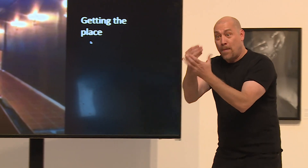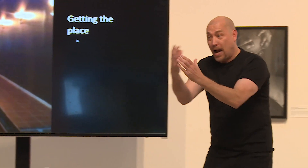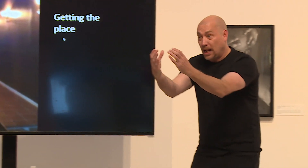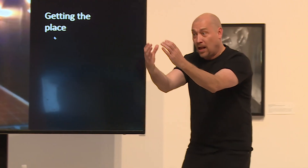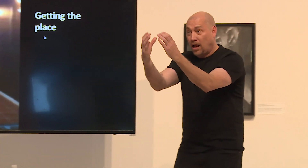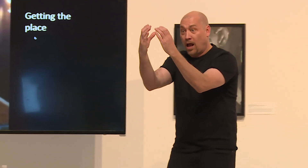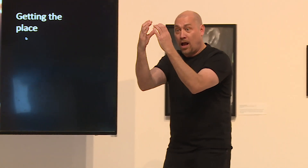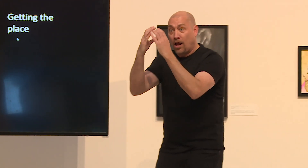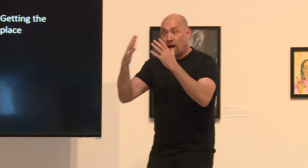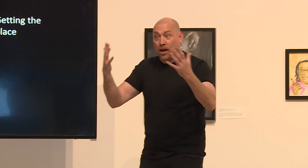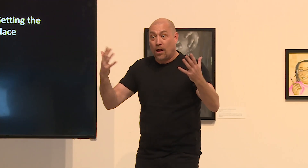So we finally had the money.